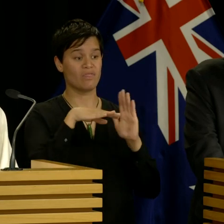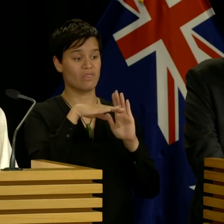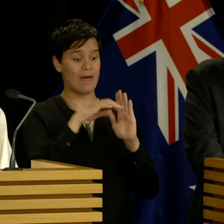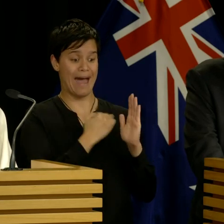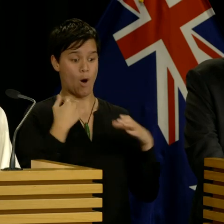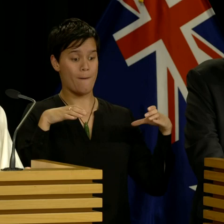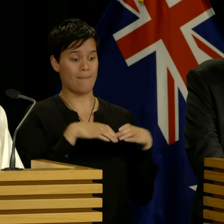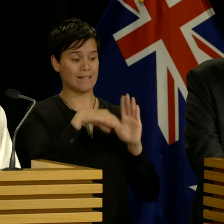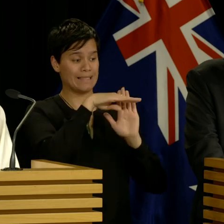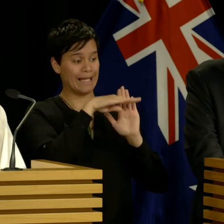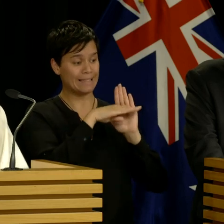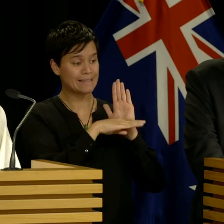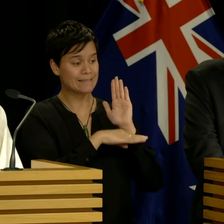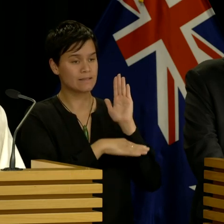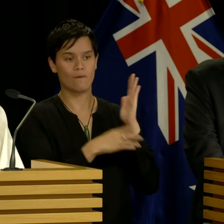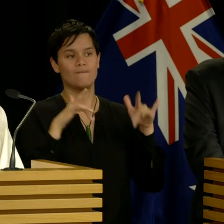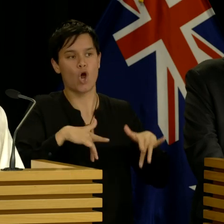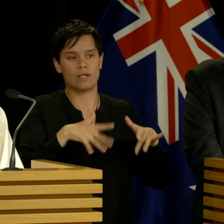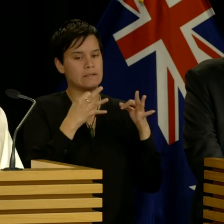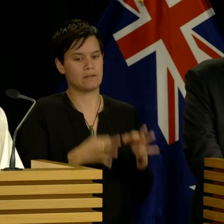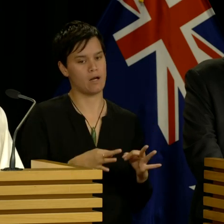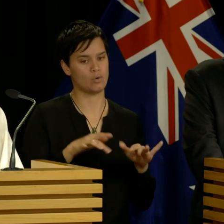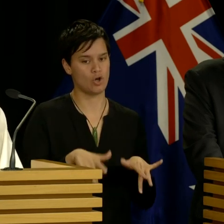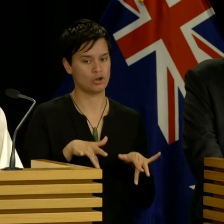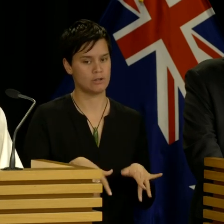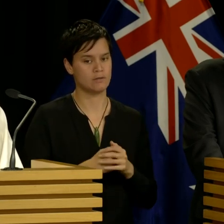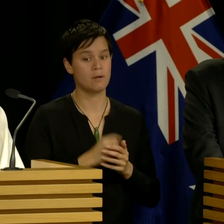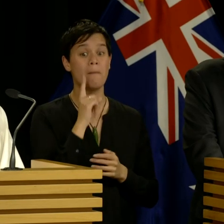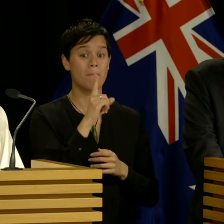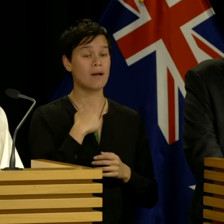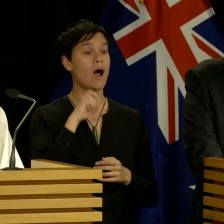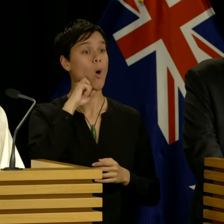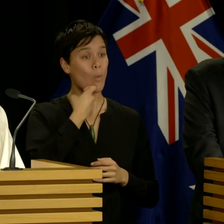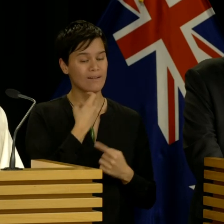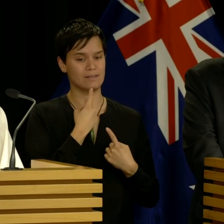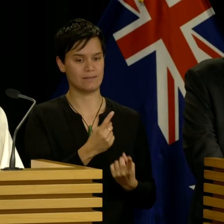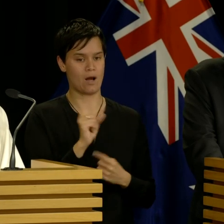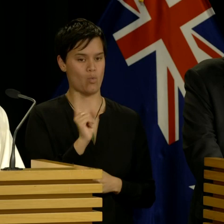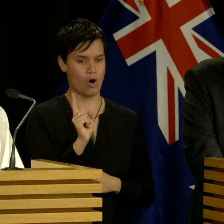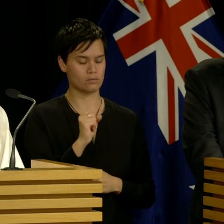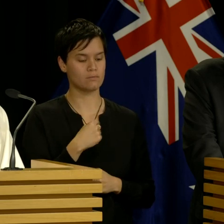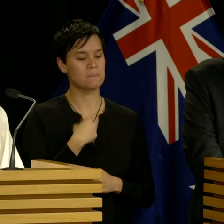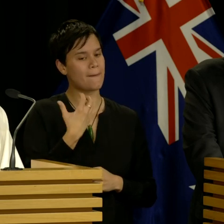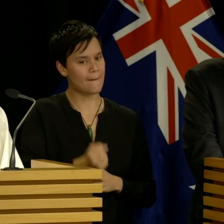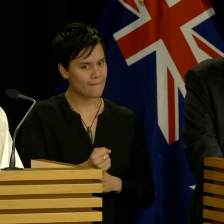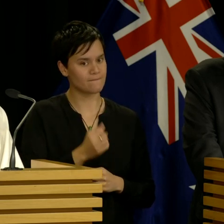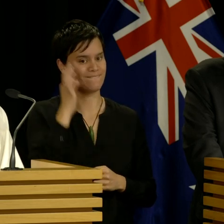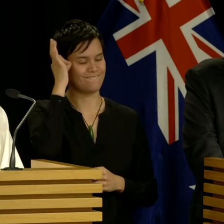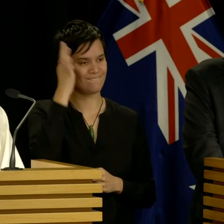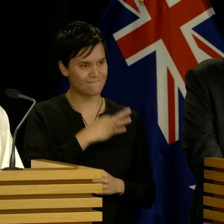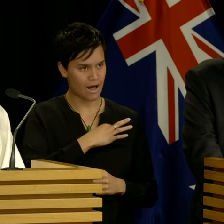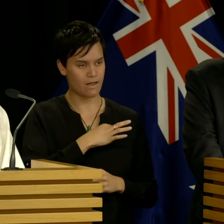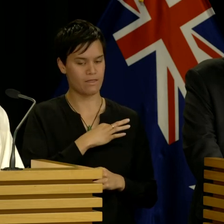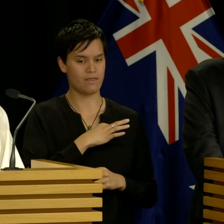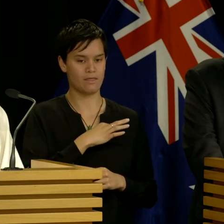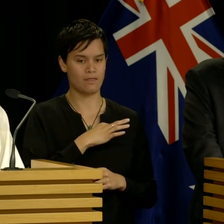so that's not a decision that we've made. But again, what I'll say is I have huge faith, based on the hard